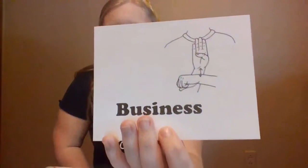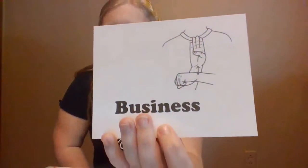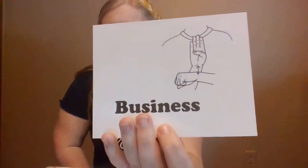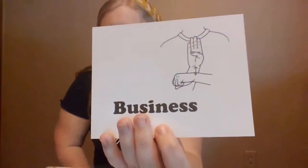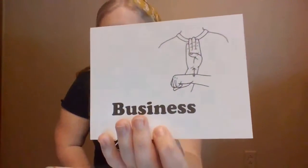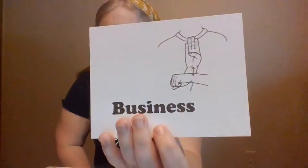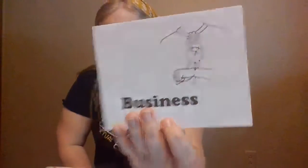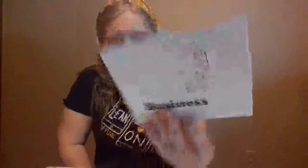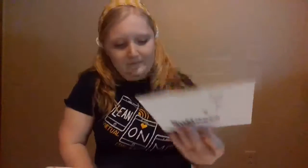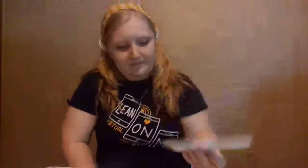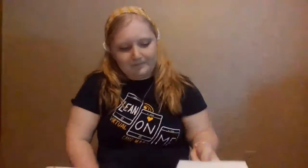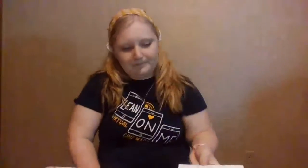Business.